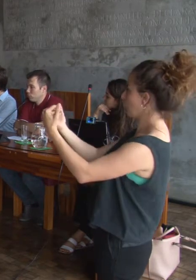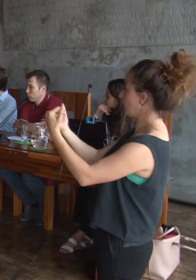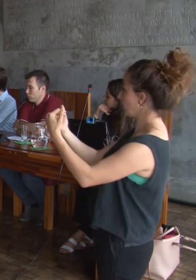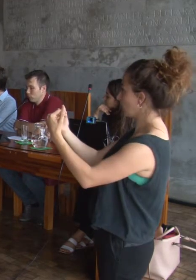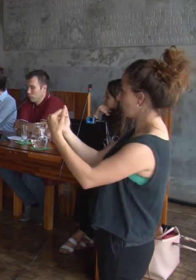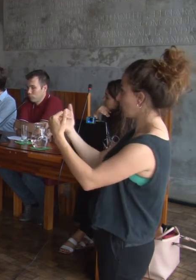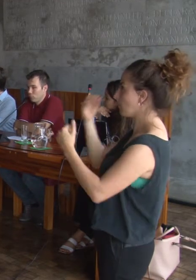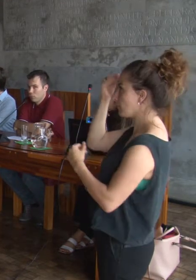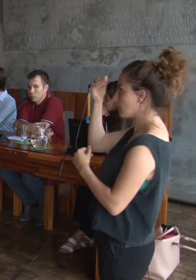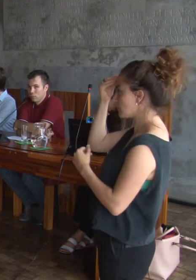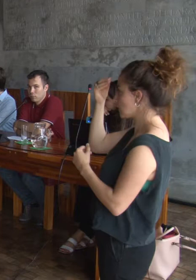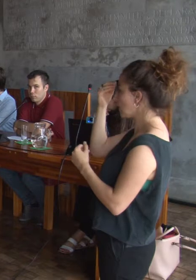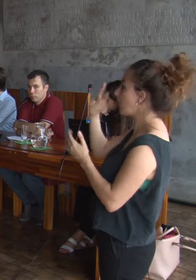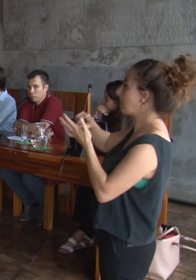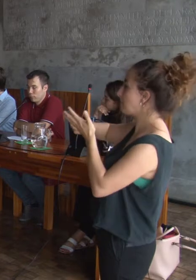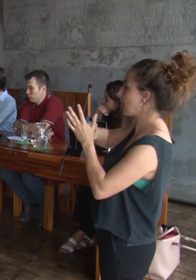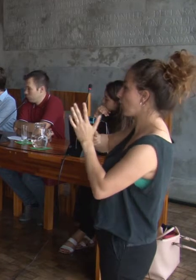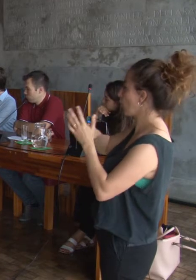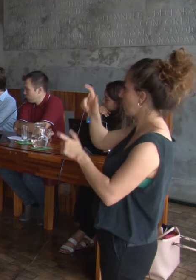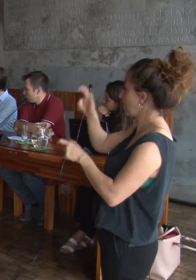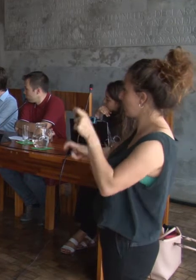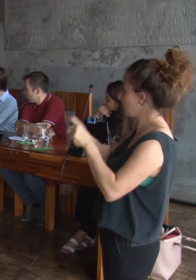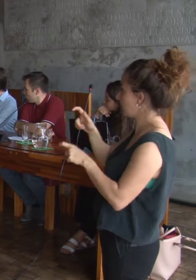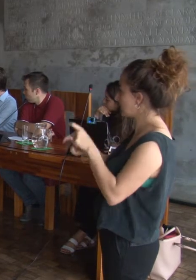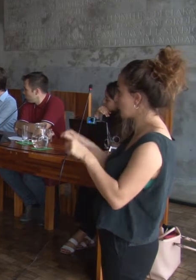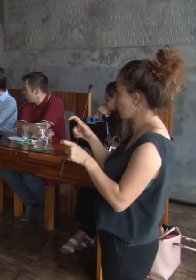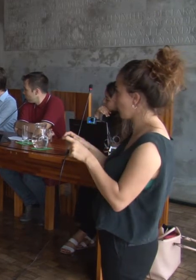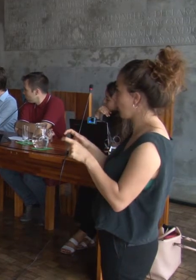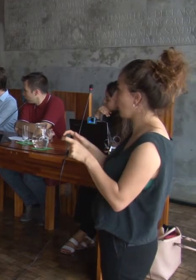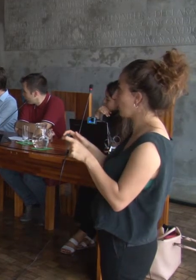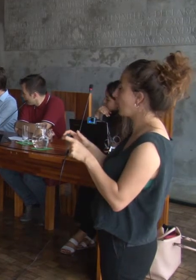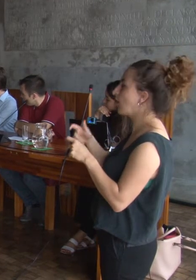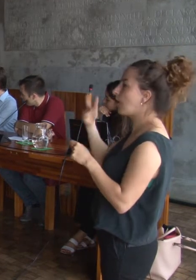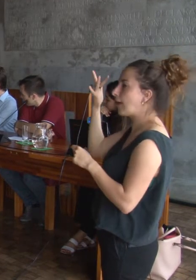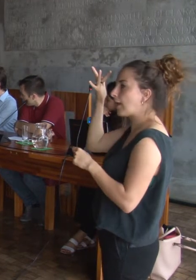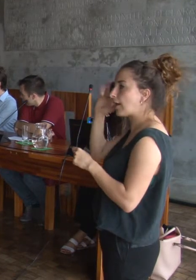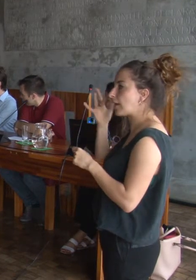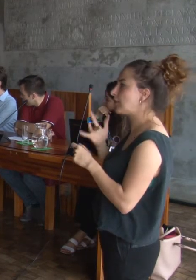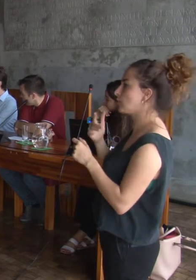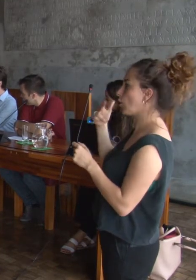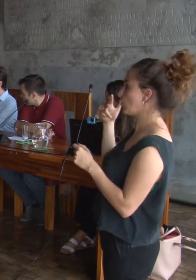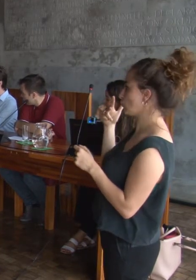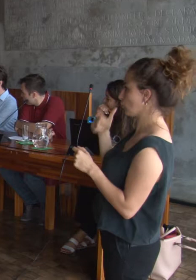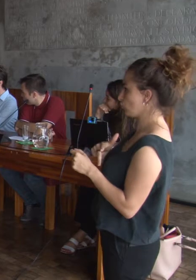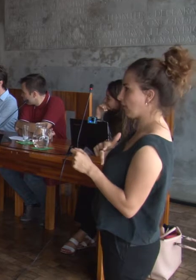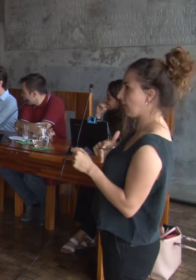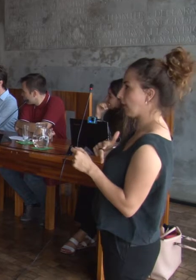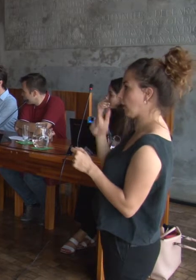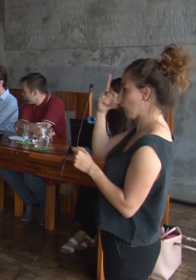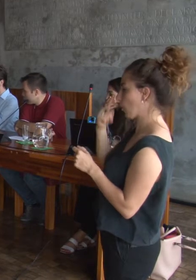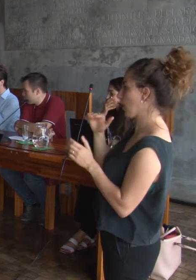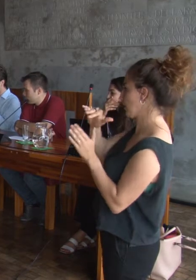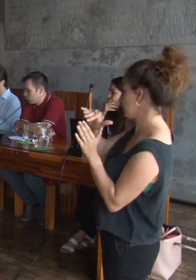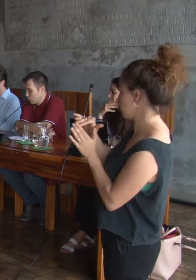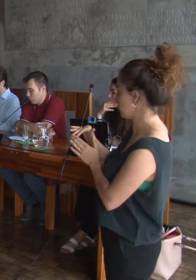in mind today are the millions of people who are still at much greater risk of exclusion from a wide range